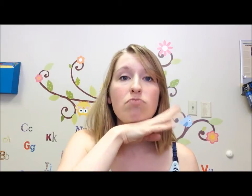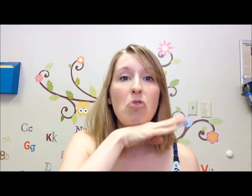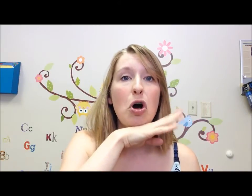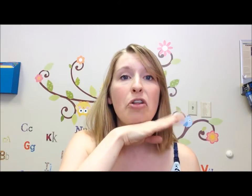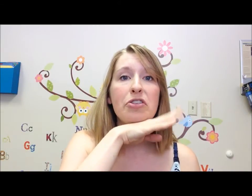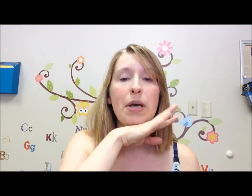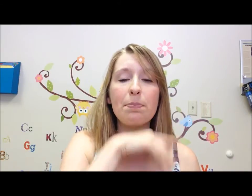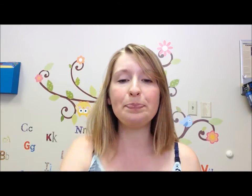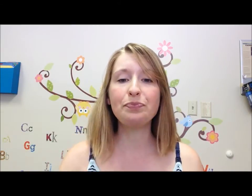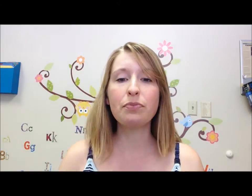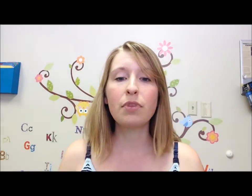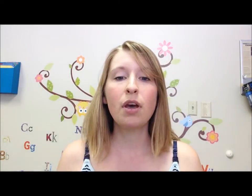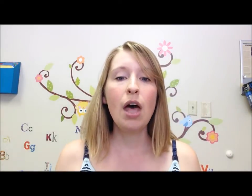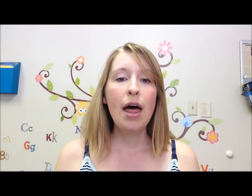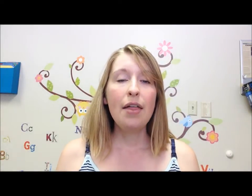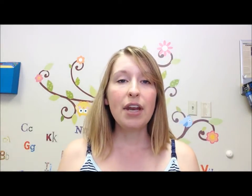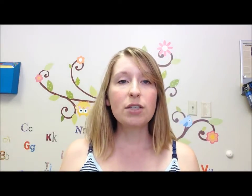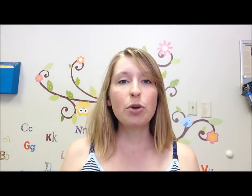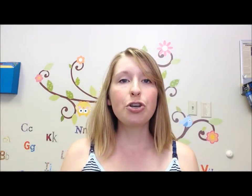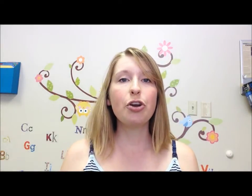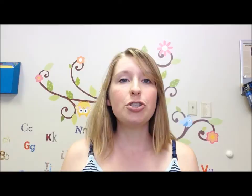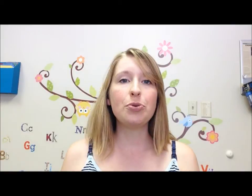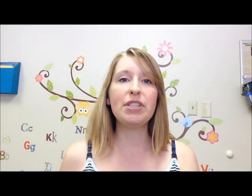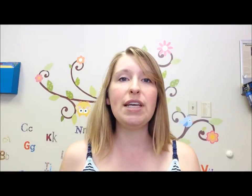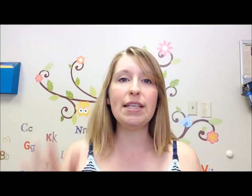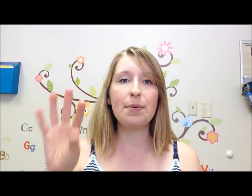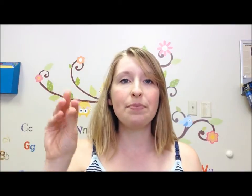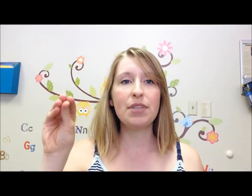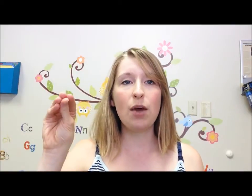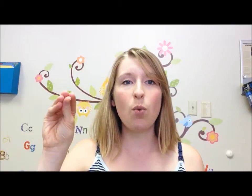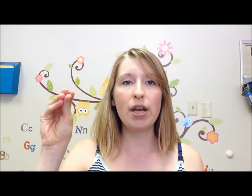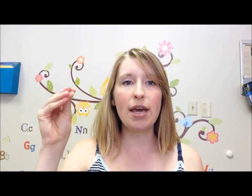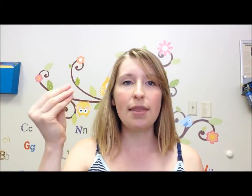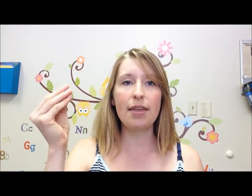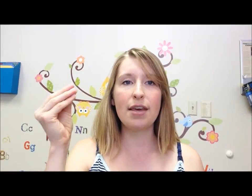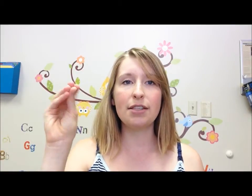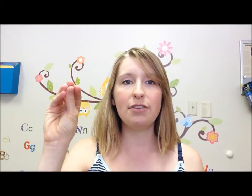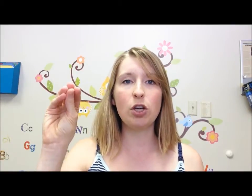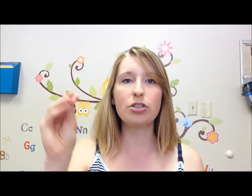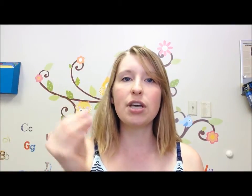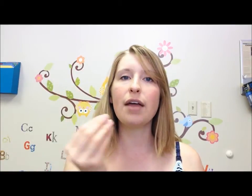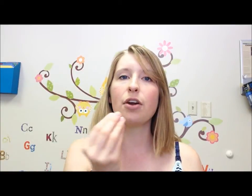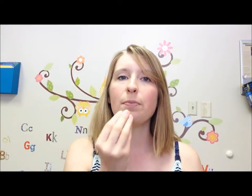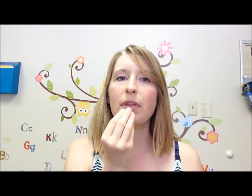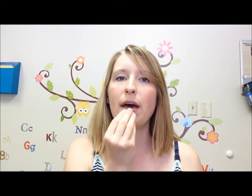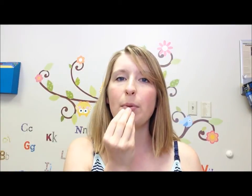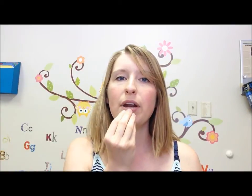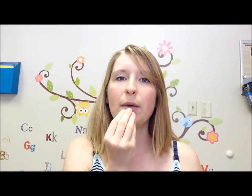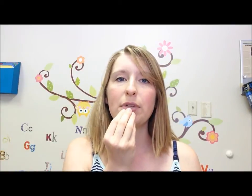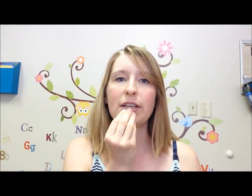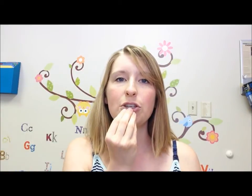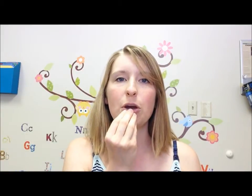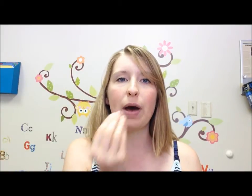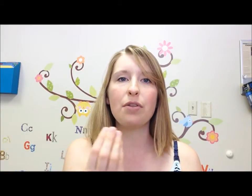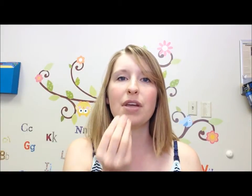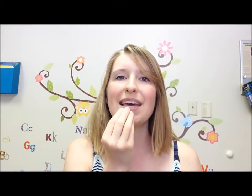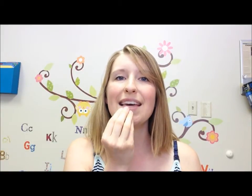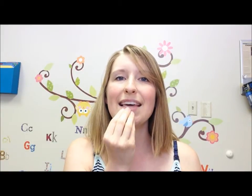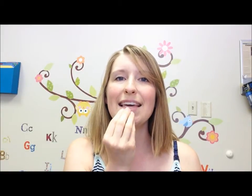all the same. The next word you're going to do is eat. Take one hand like this, fingers together, and put it up next to your mouth.